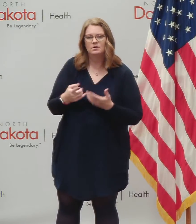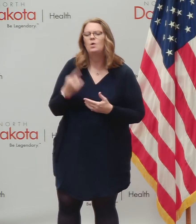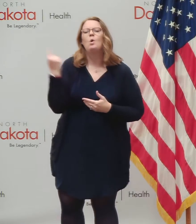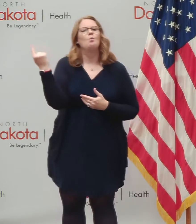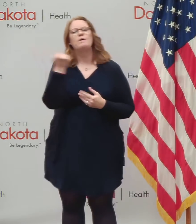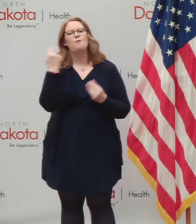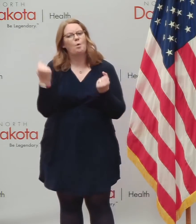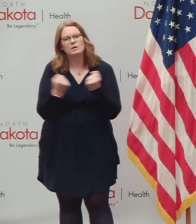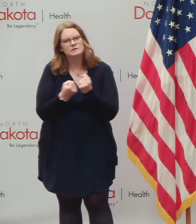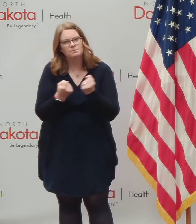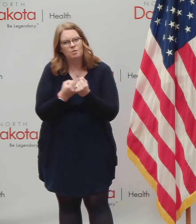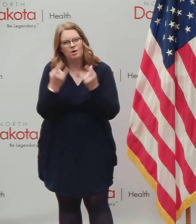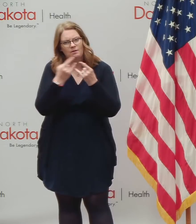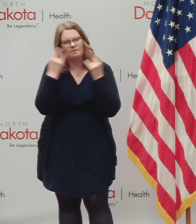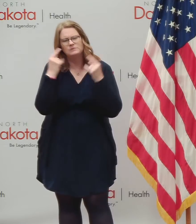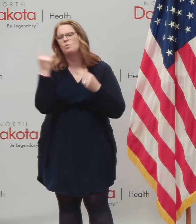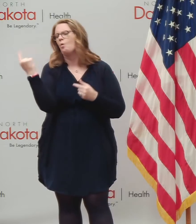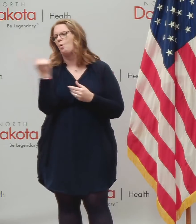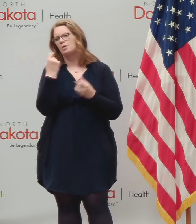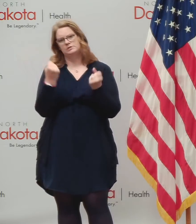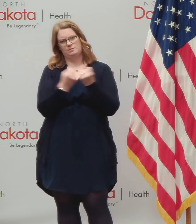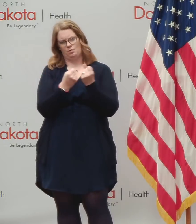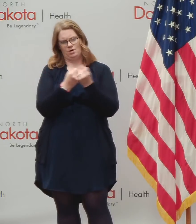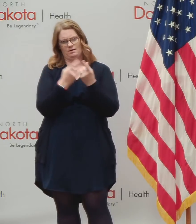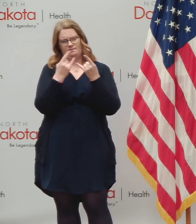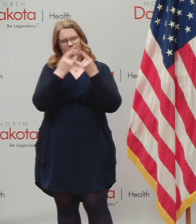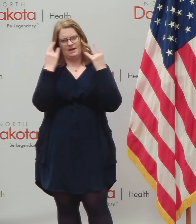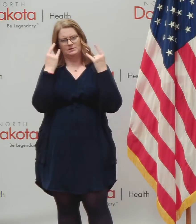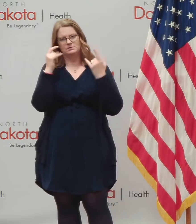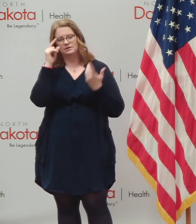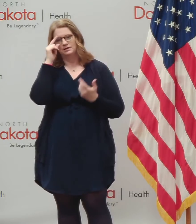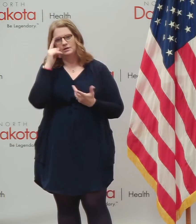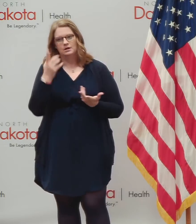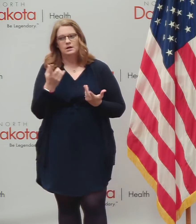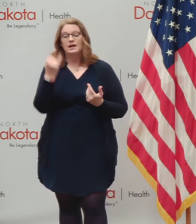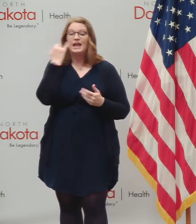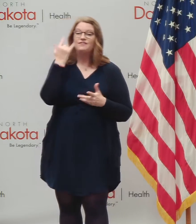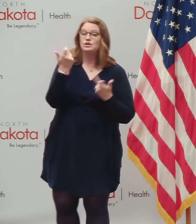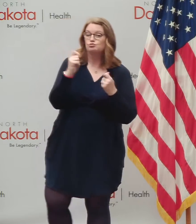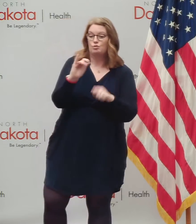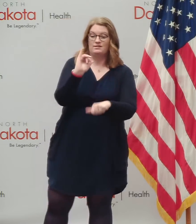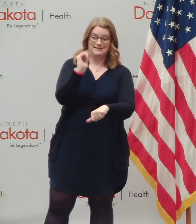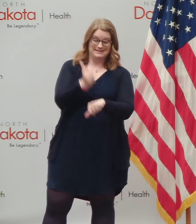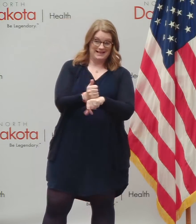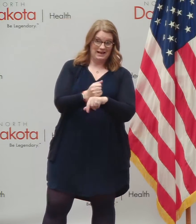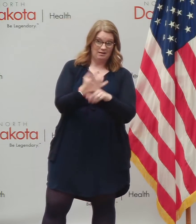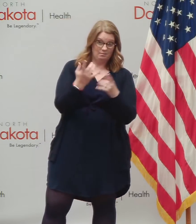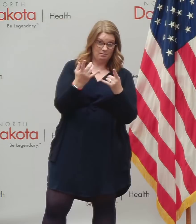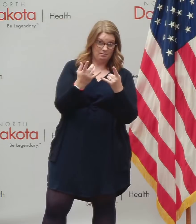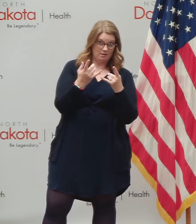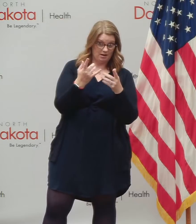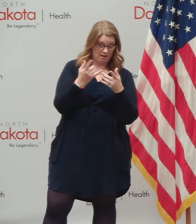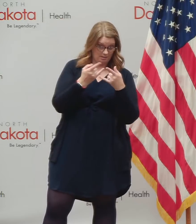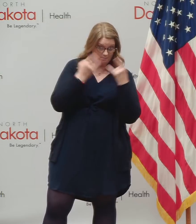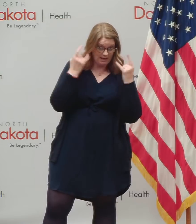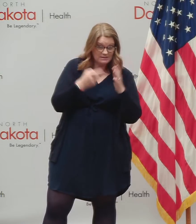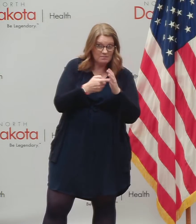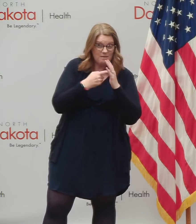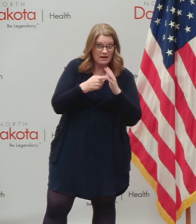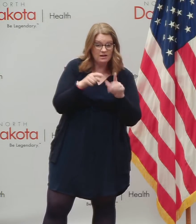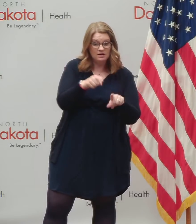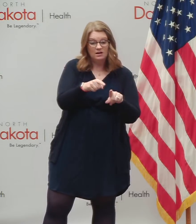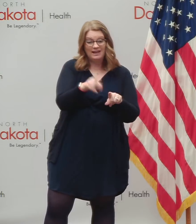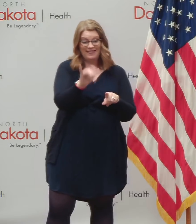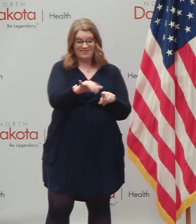supported mask wearing as a way to slow the spread. If you're trying to put a mask mandate in where most people don't support mask mandates, it could have the opposite